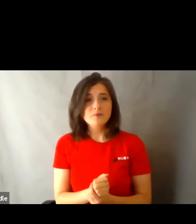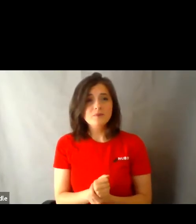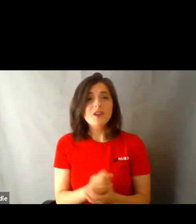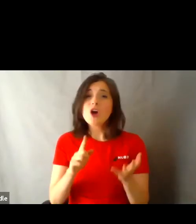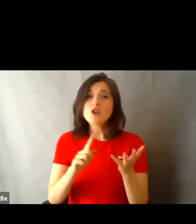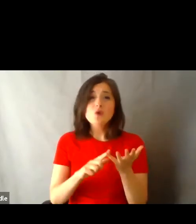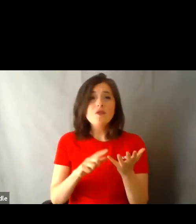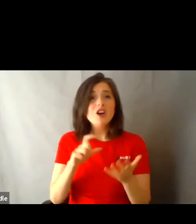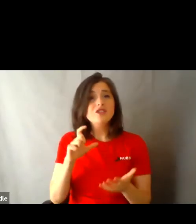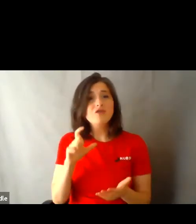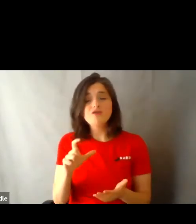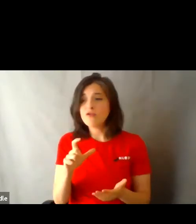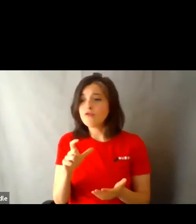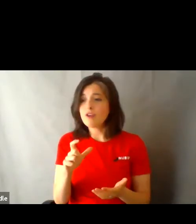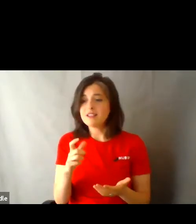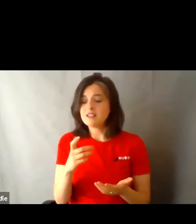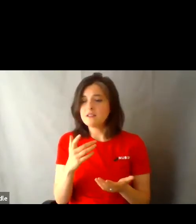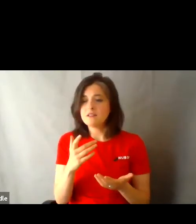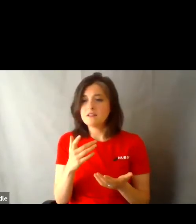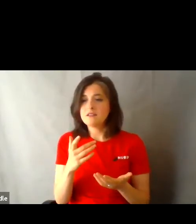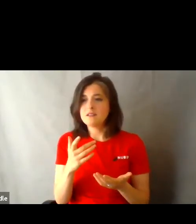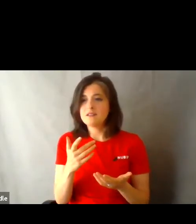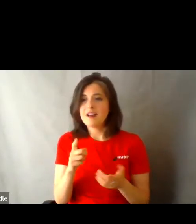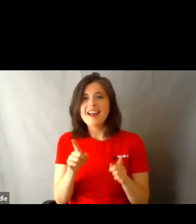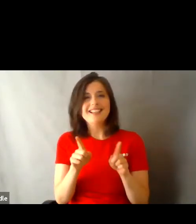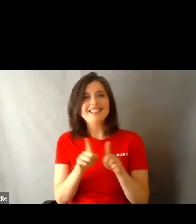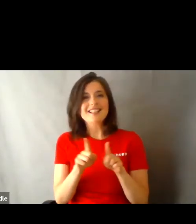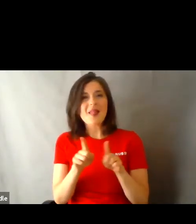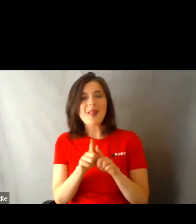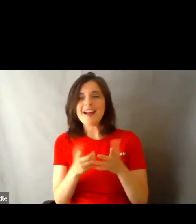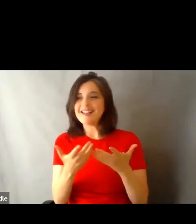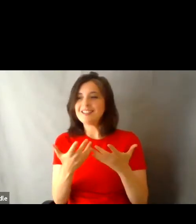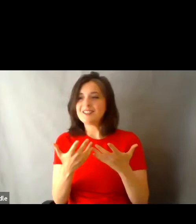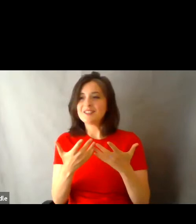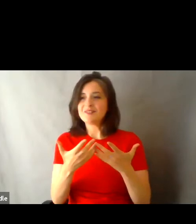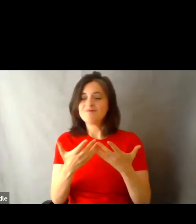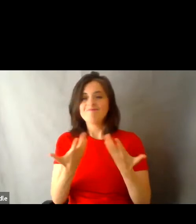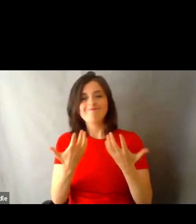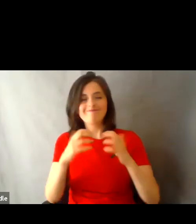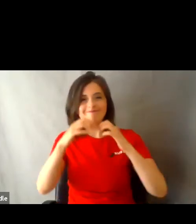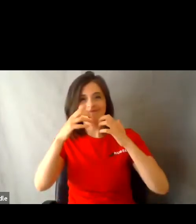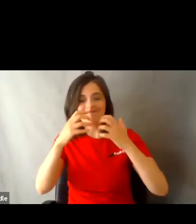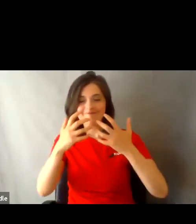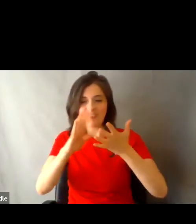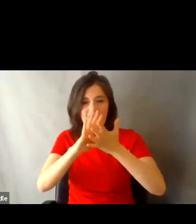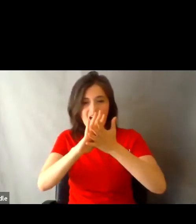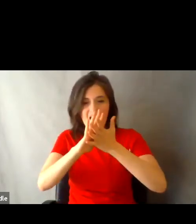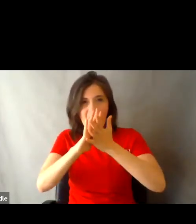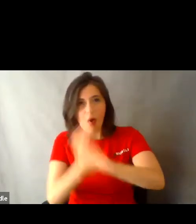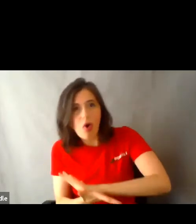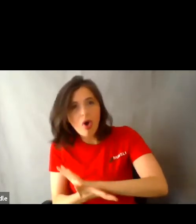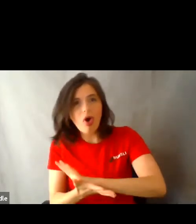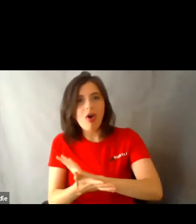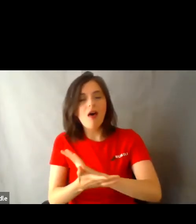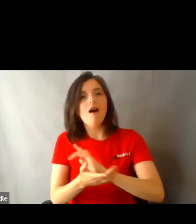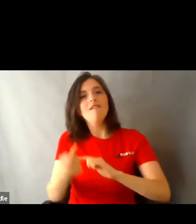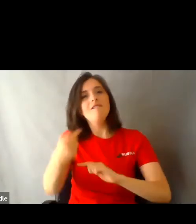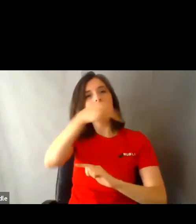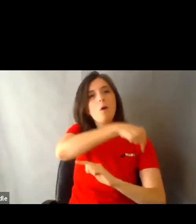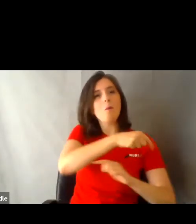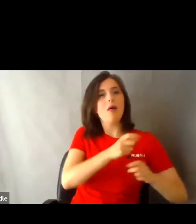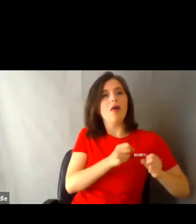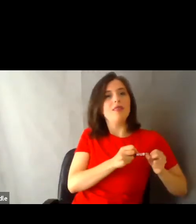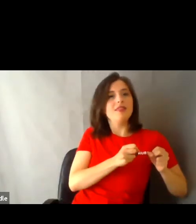Universal credit has taken like the chink in the armour that was opened up, really, when the system moved away from what it was under the